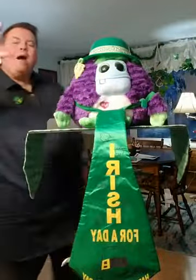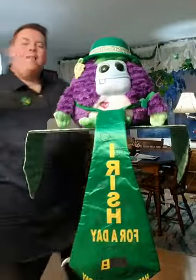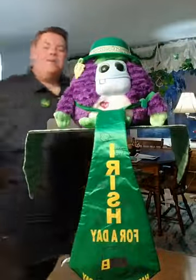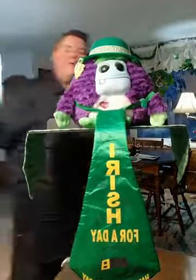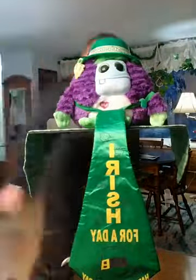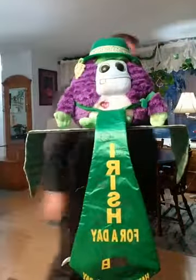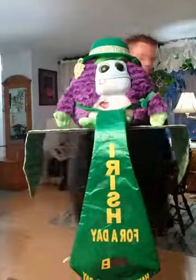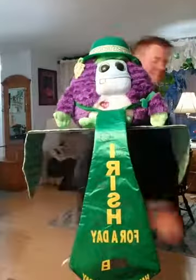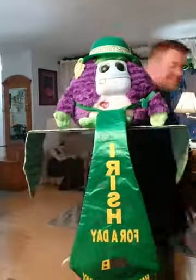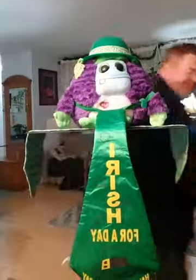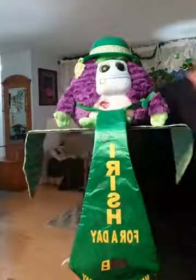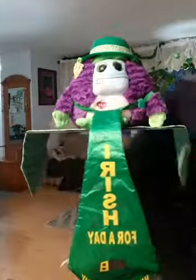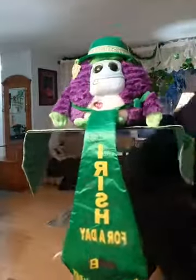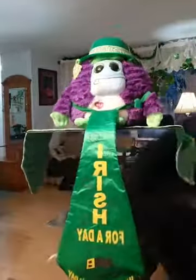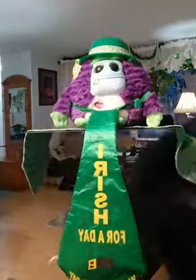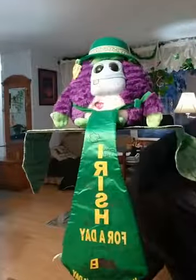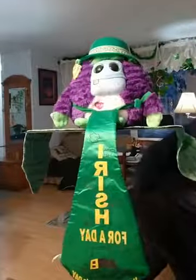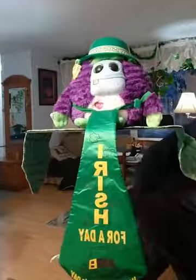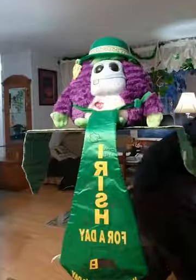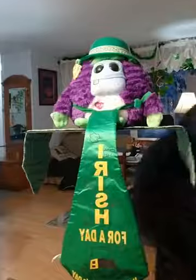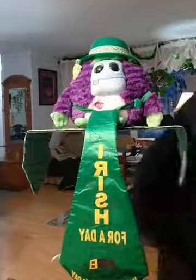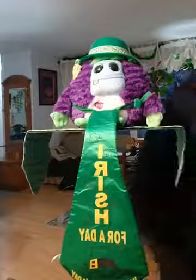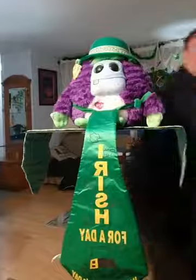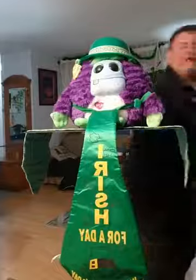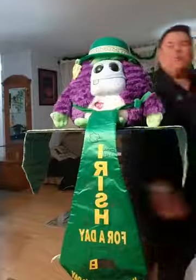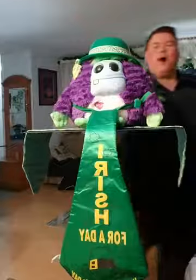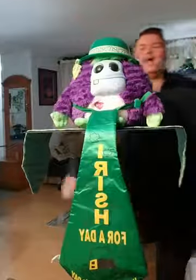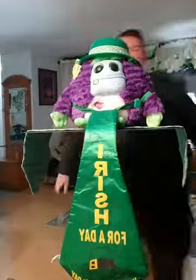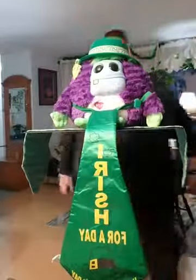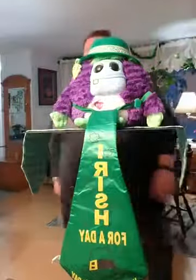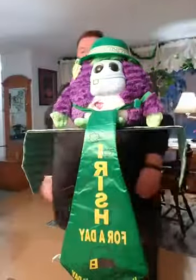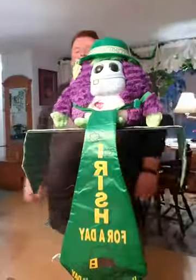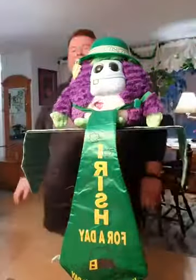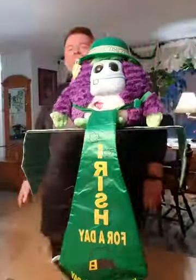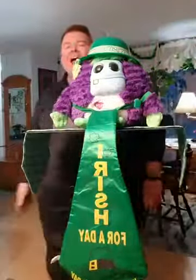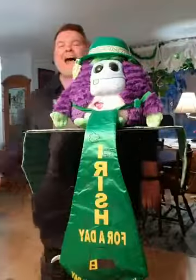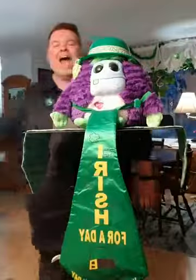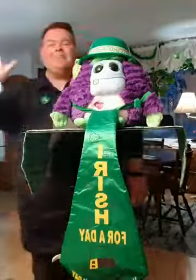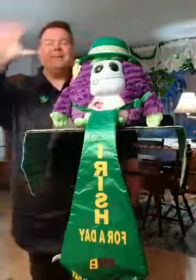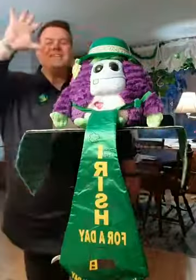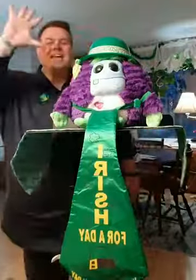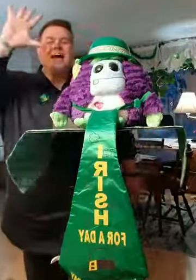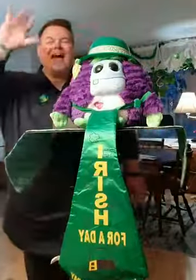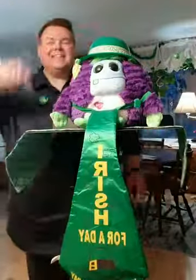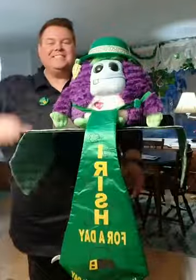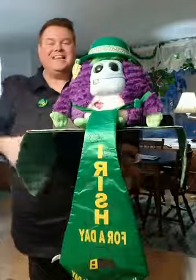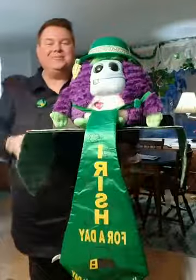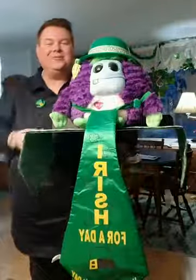Welcome, friends in music, to Let's Make a Choir, and a happy St. Paddy's Day to you as